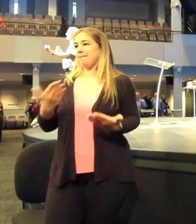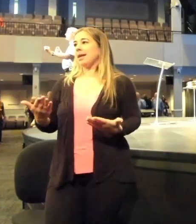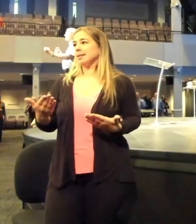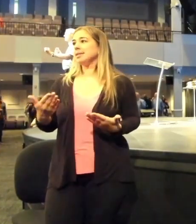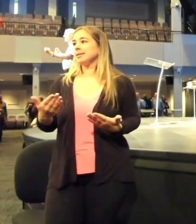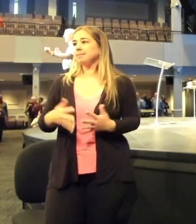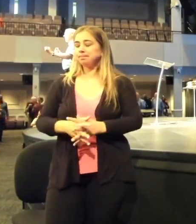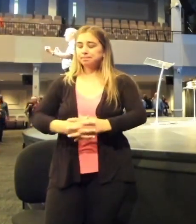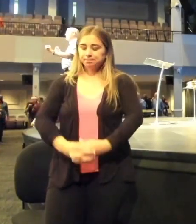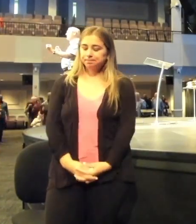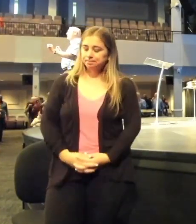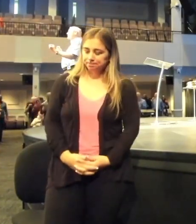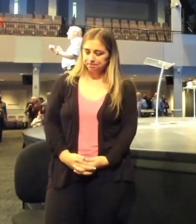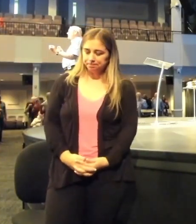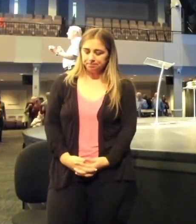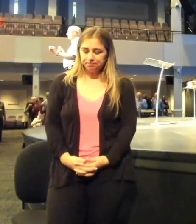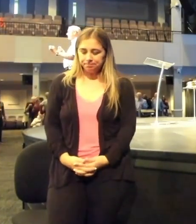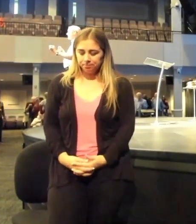today.